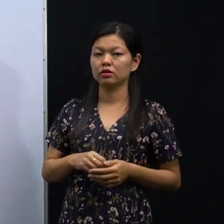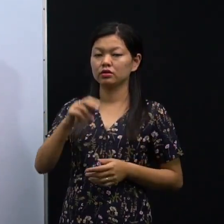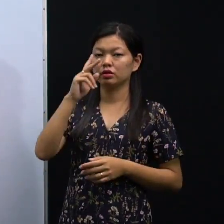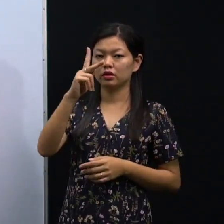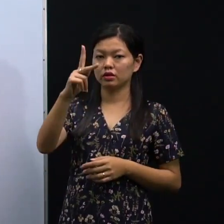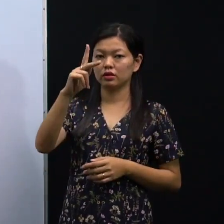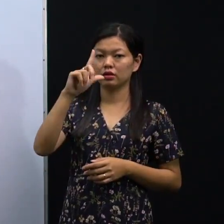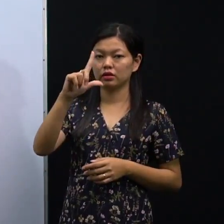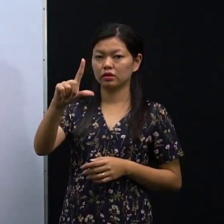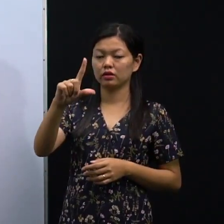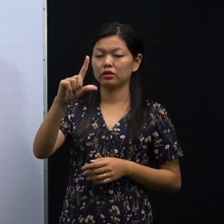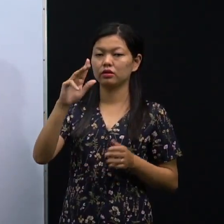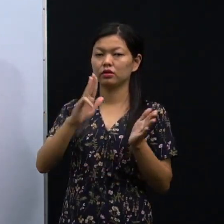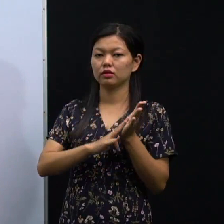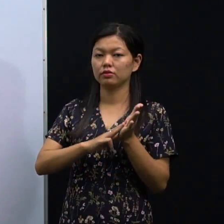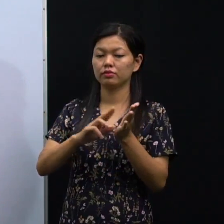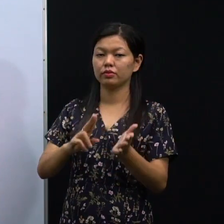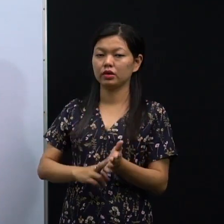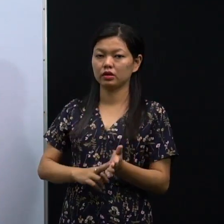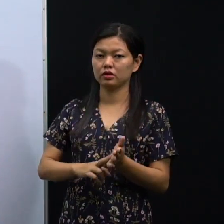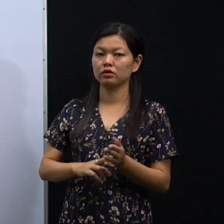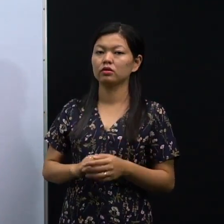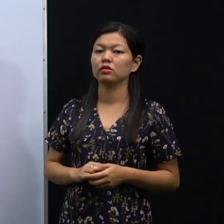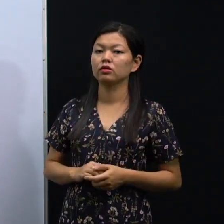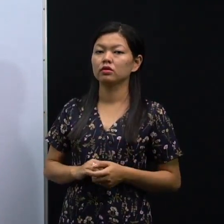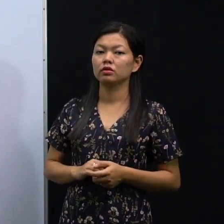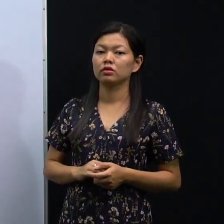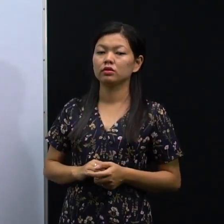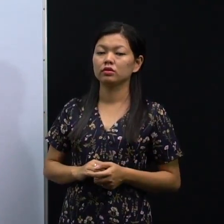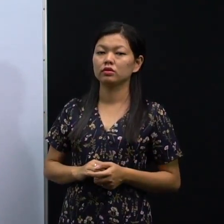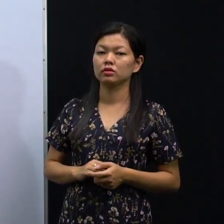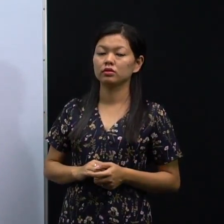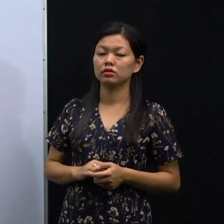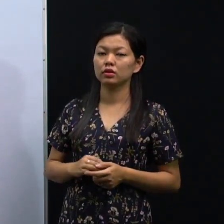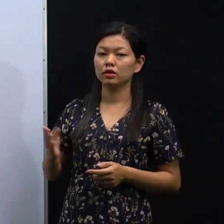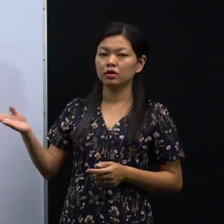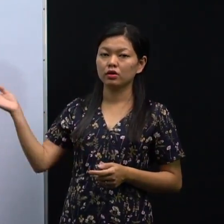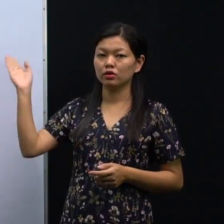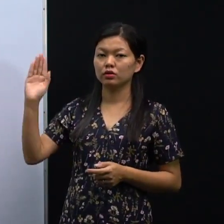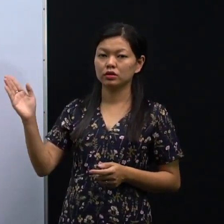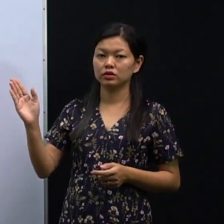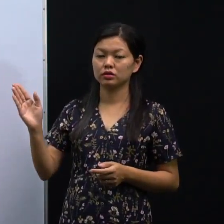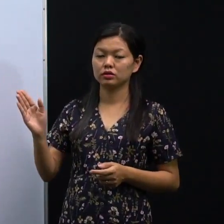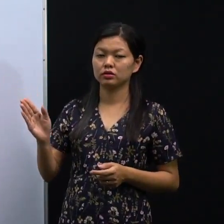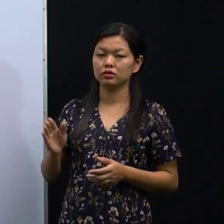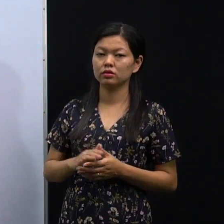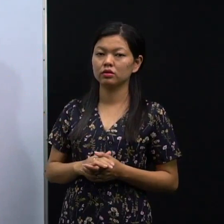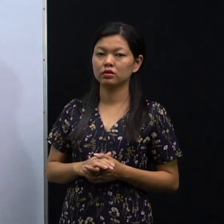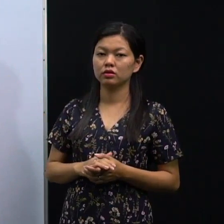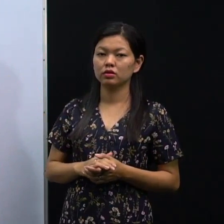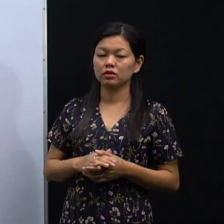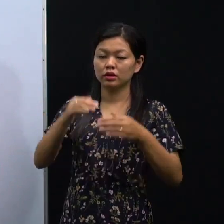K, L, M, N shell. And then these are also represented by a number.